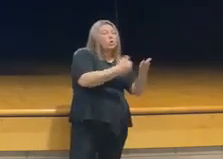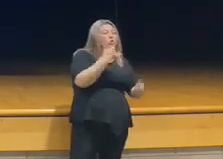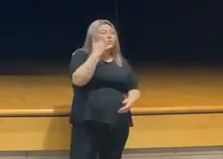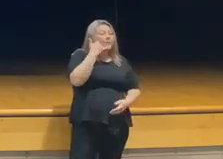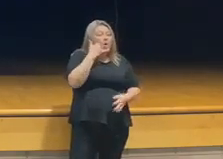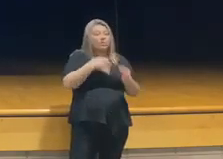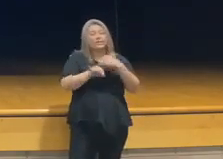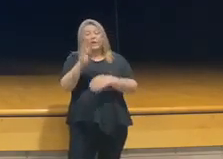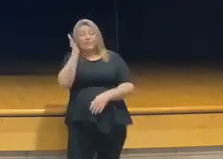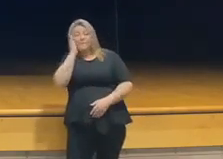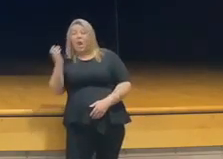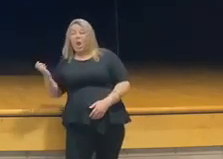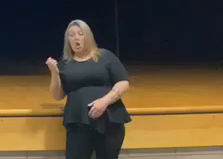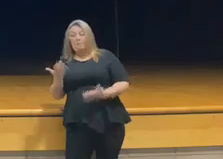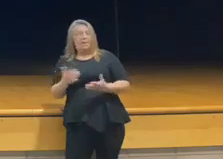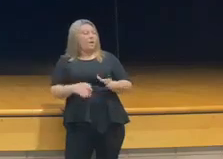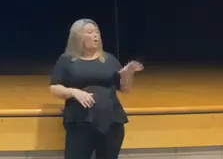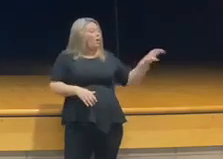our furniture.